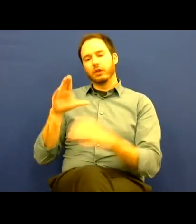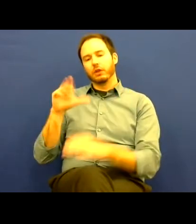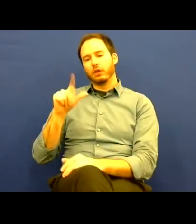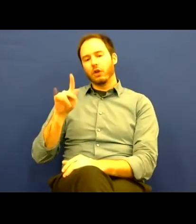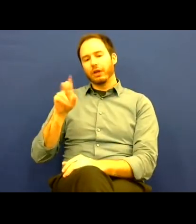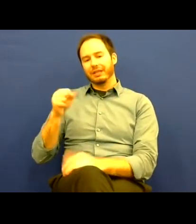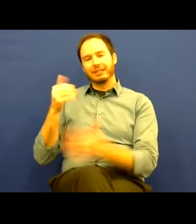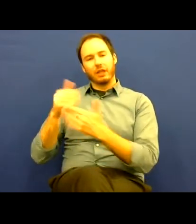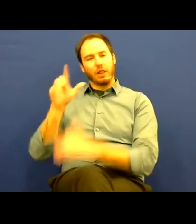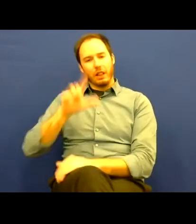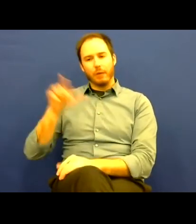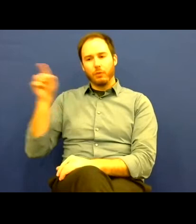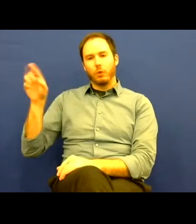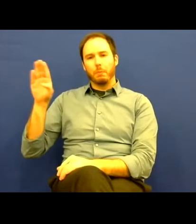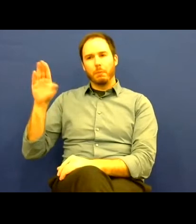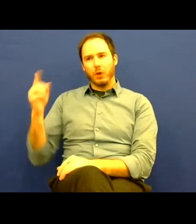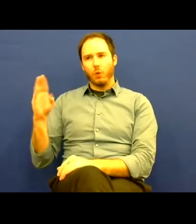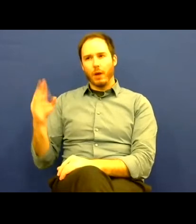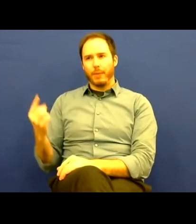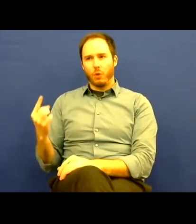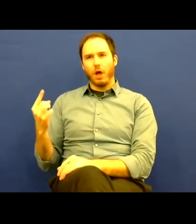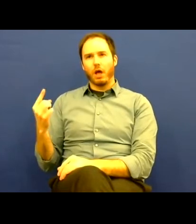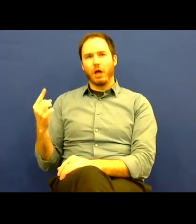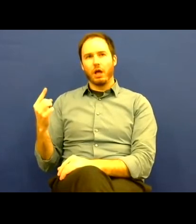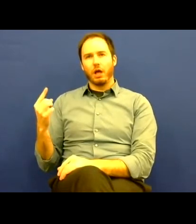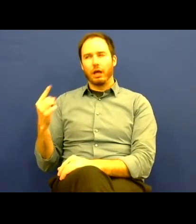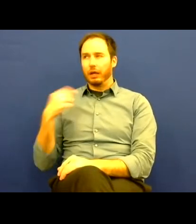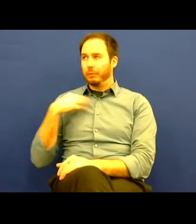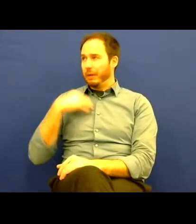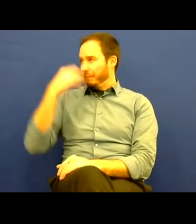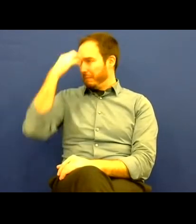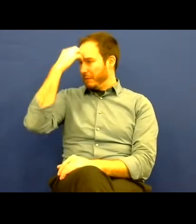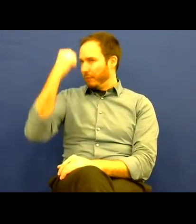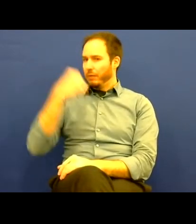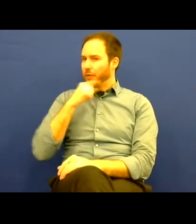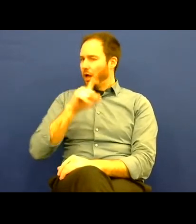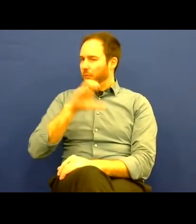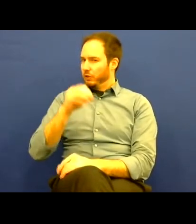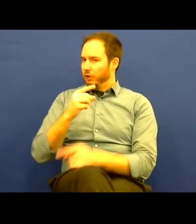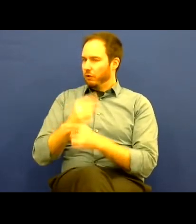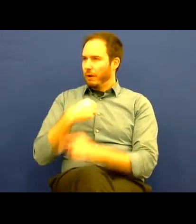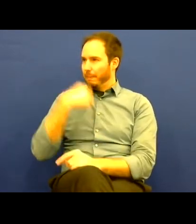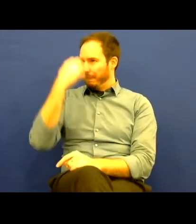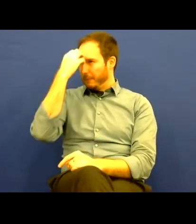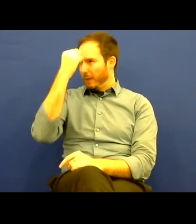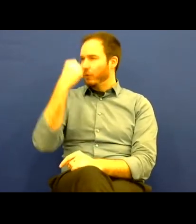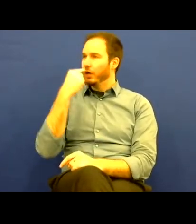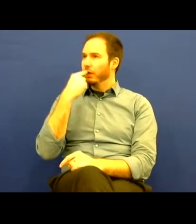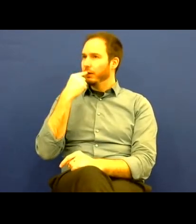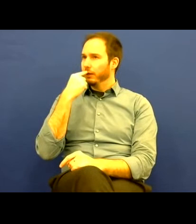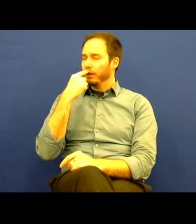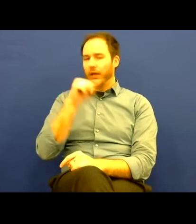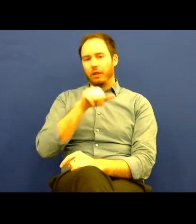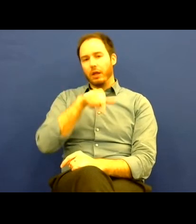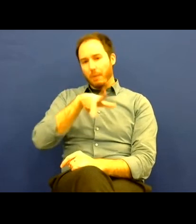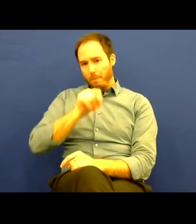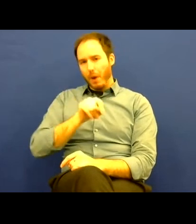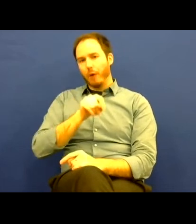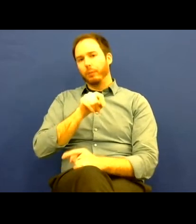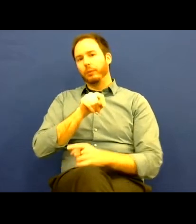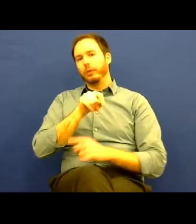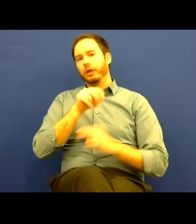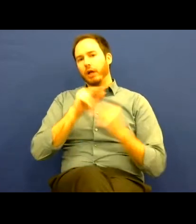near the library, those are B1. This is from memory, so I might not be 100% correct. And then the apartment